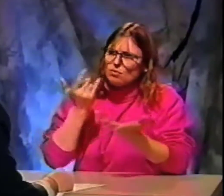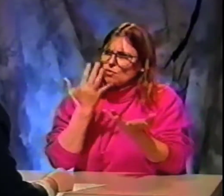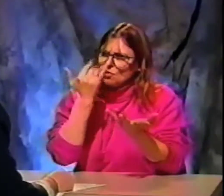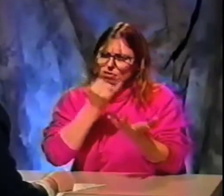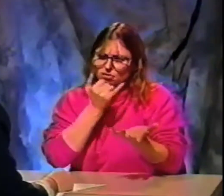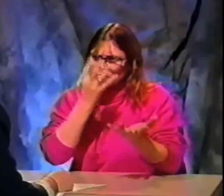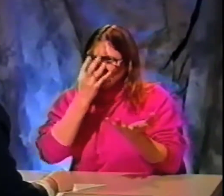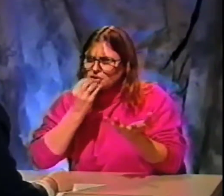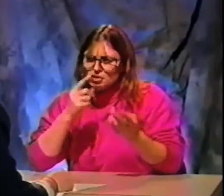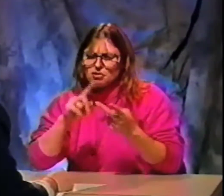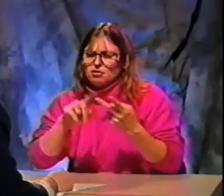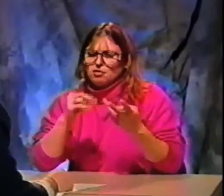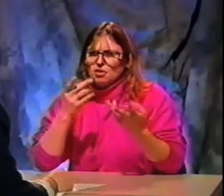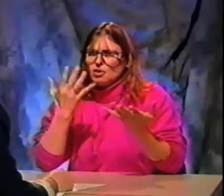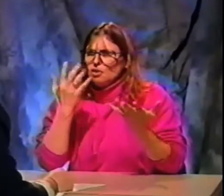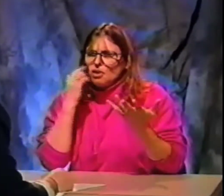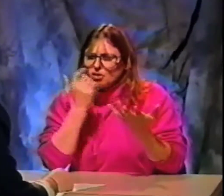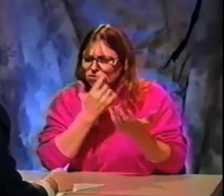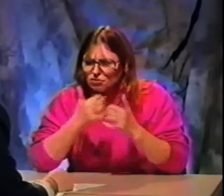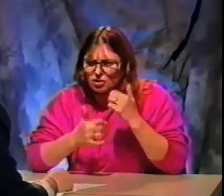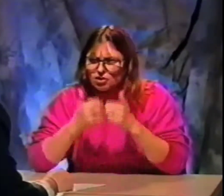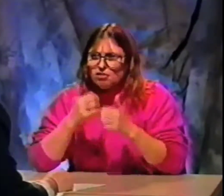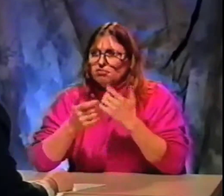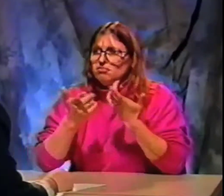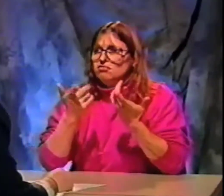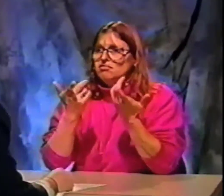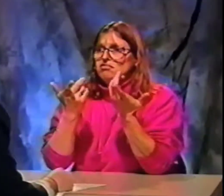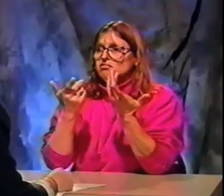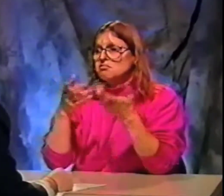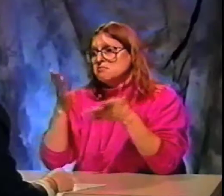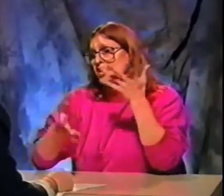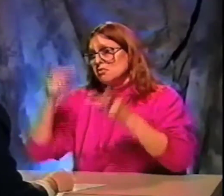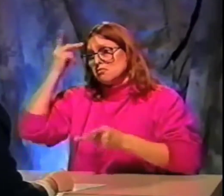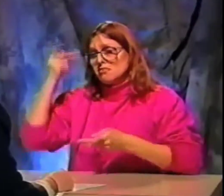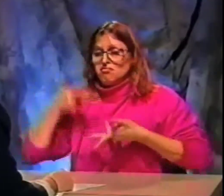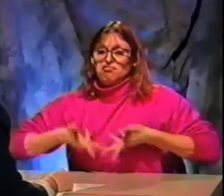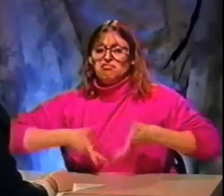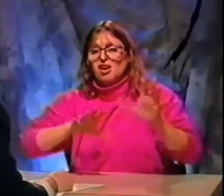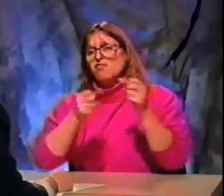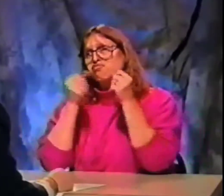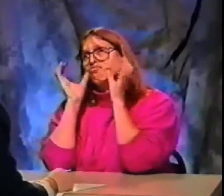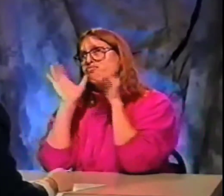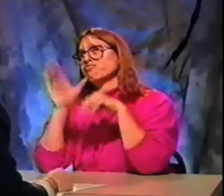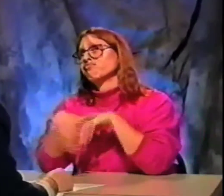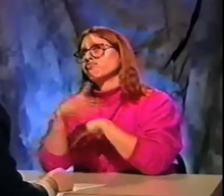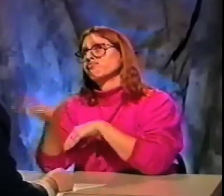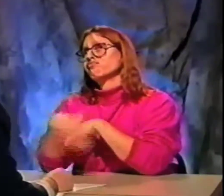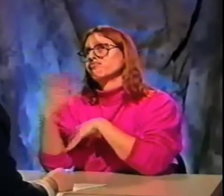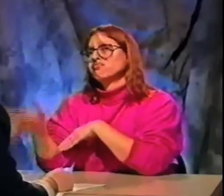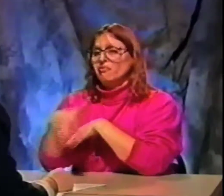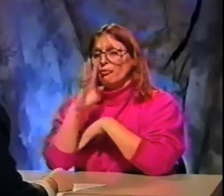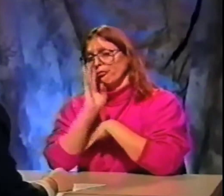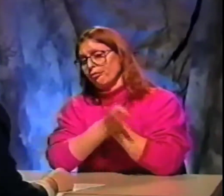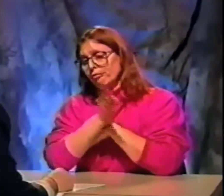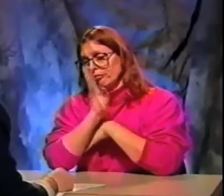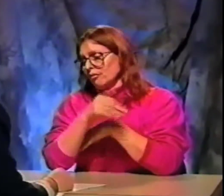the parents, what's going on at the home? Are they getting enough to eat? Maybe the parents are just not even caring about